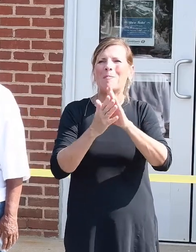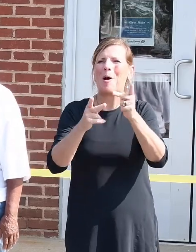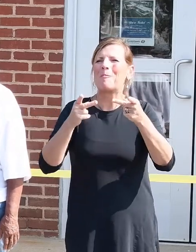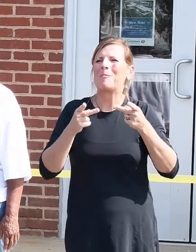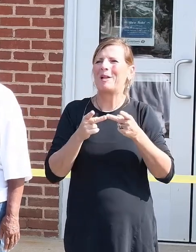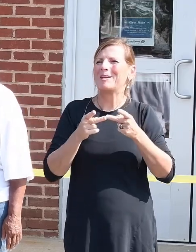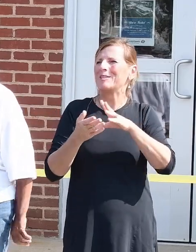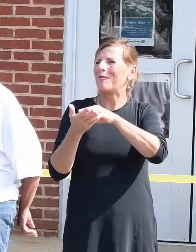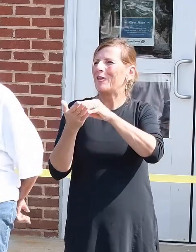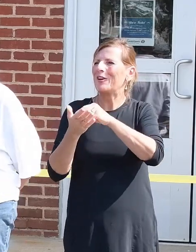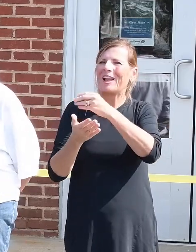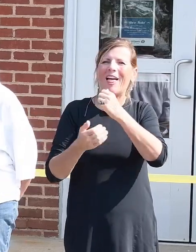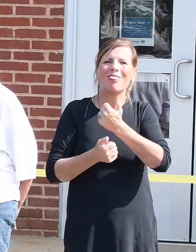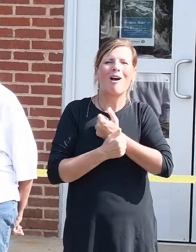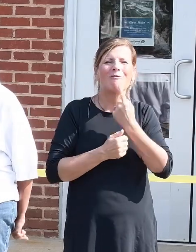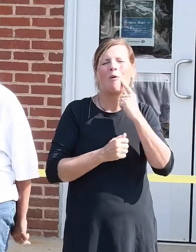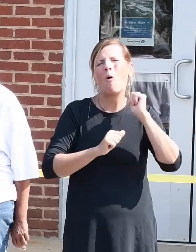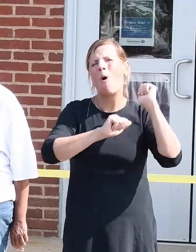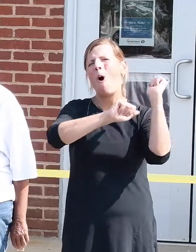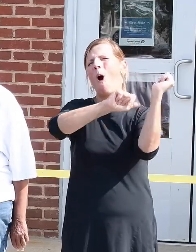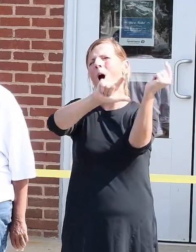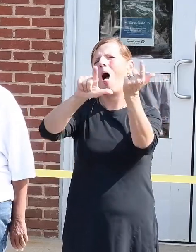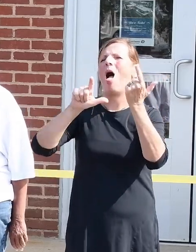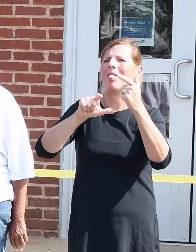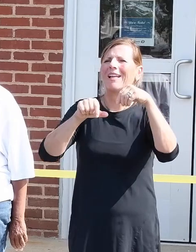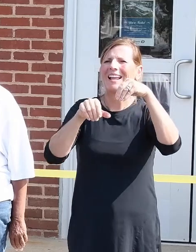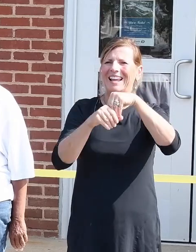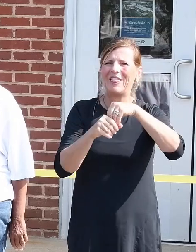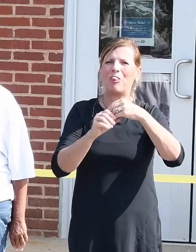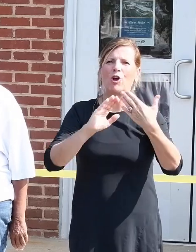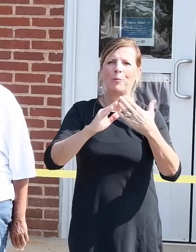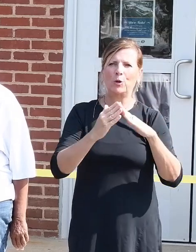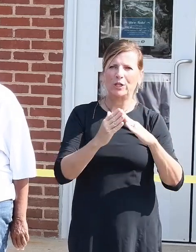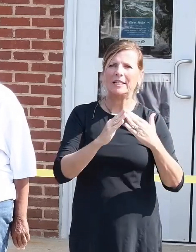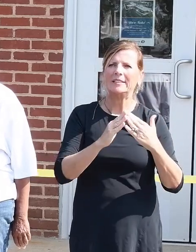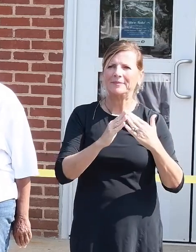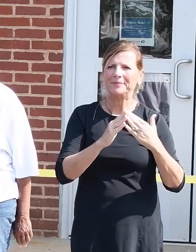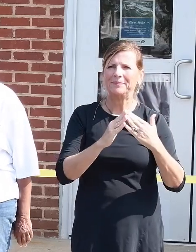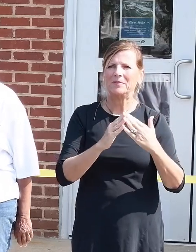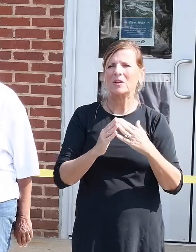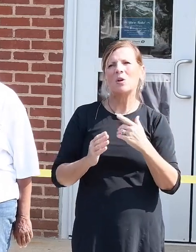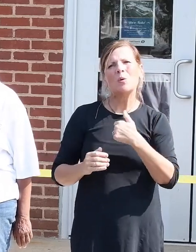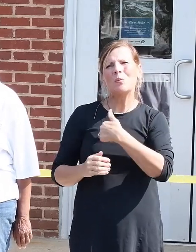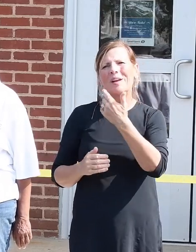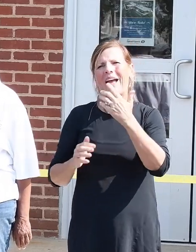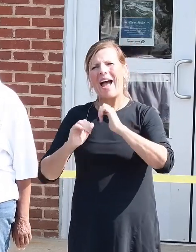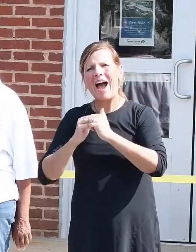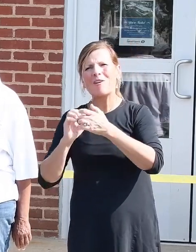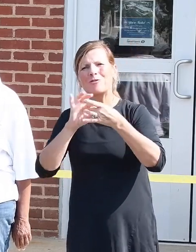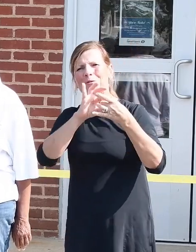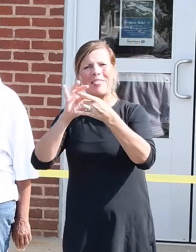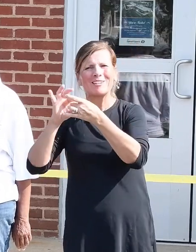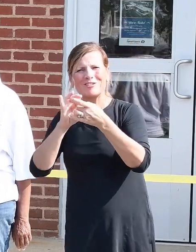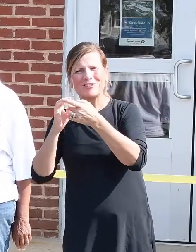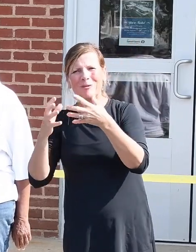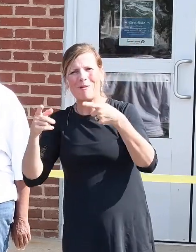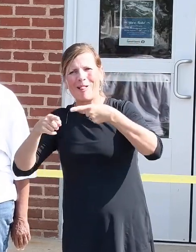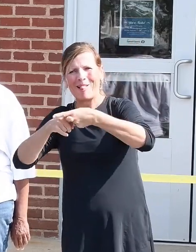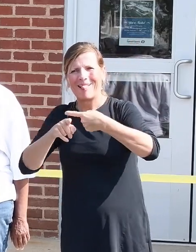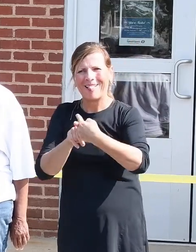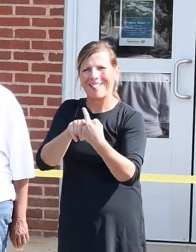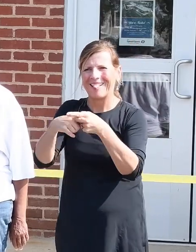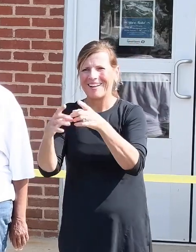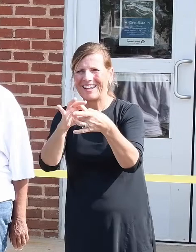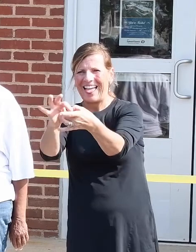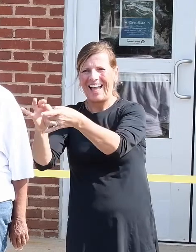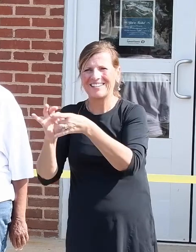the entire community. And we don't know how relationships intersect. So I learned just this morning,